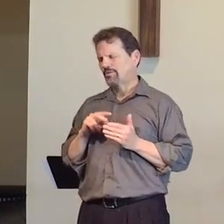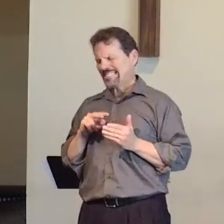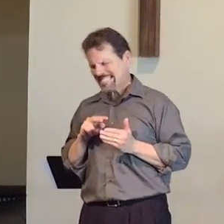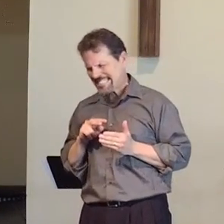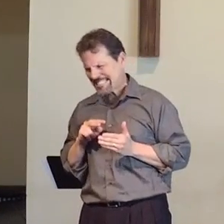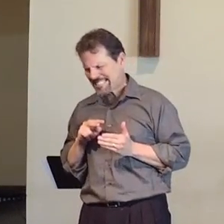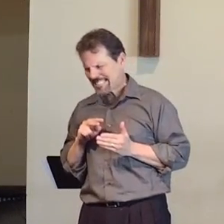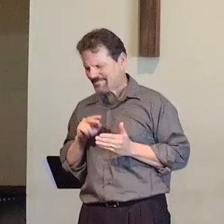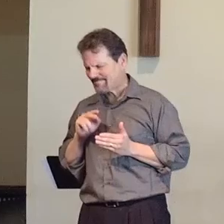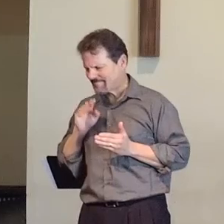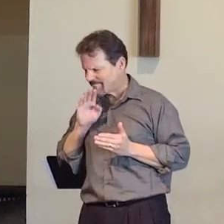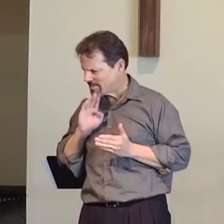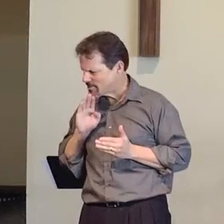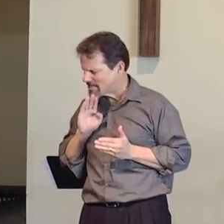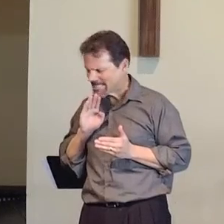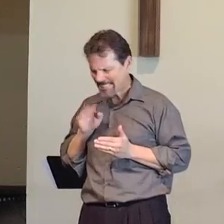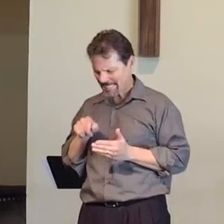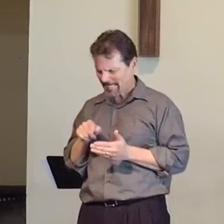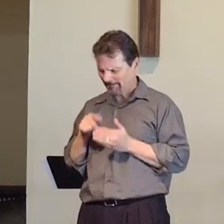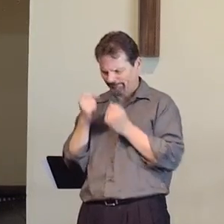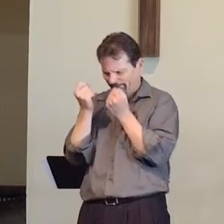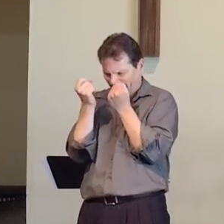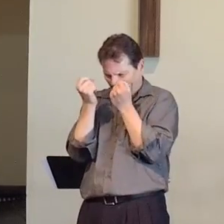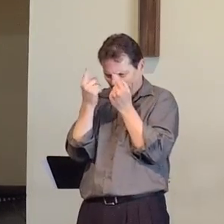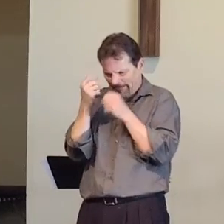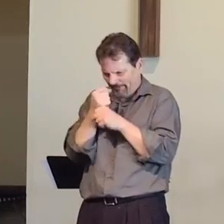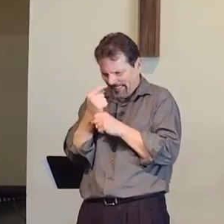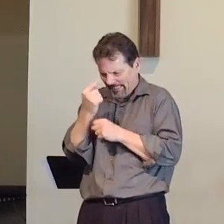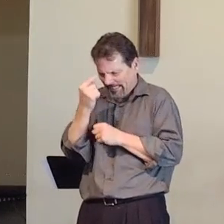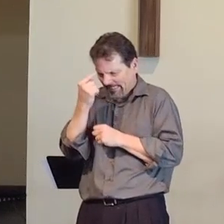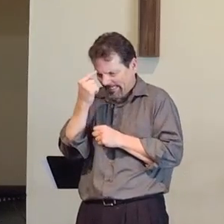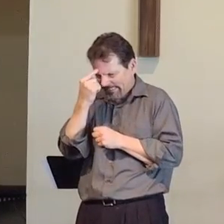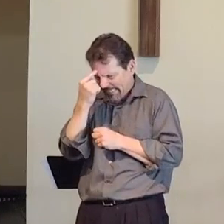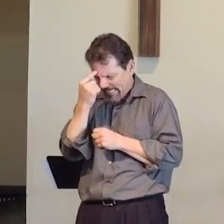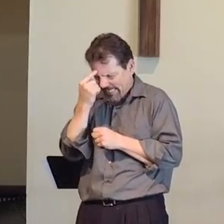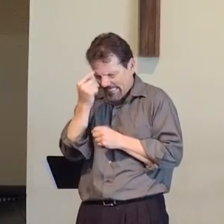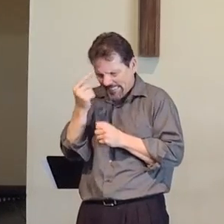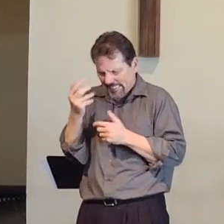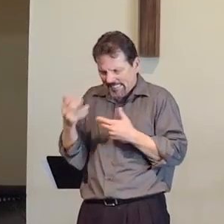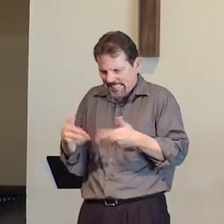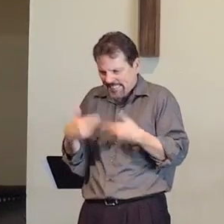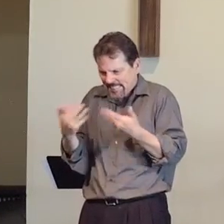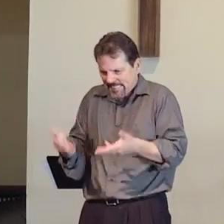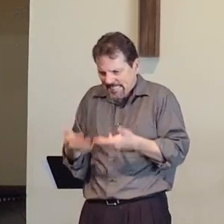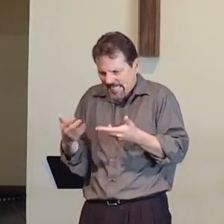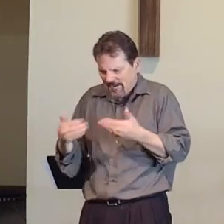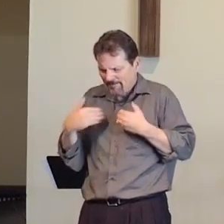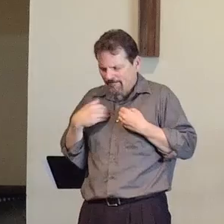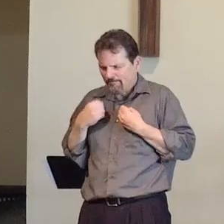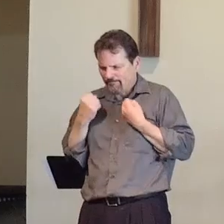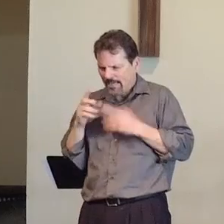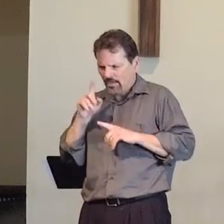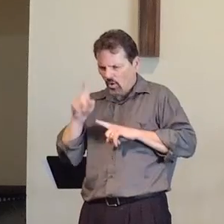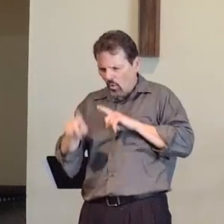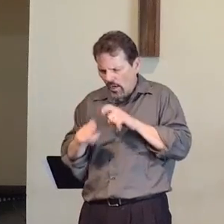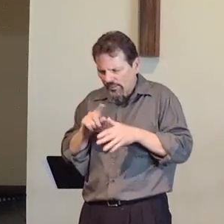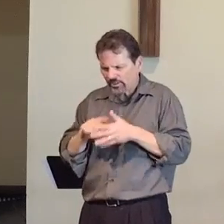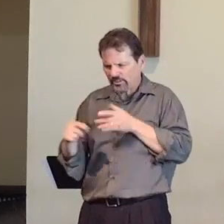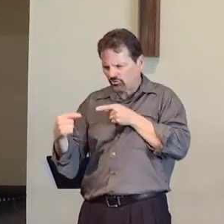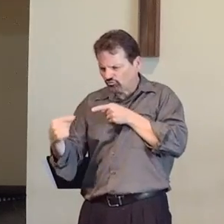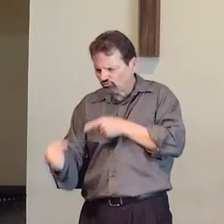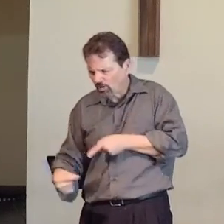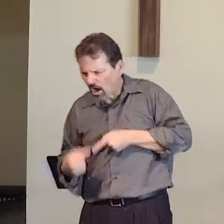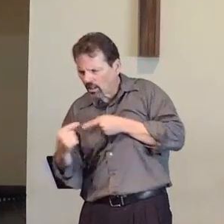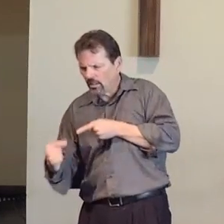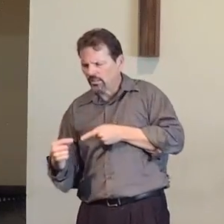hard time. None of it makes sense. I didn't buy a thing in it. I had so many questions and so many struggles through